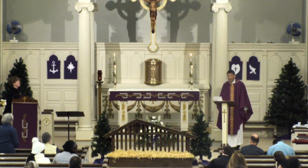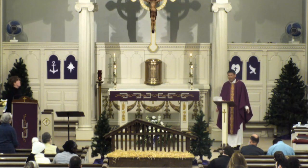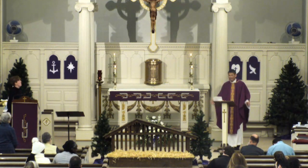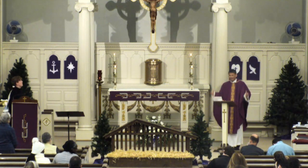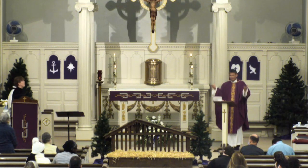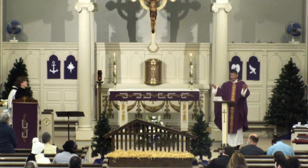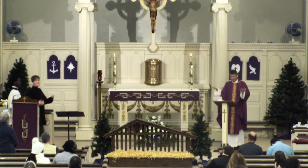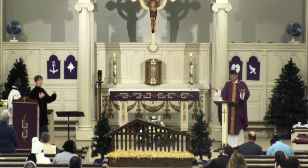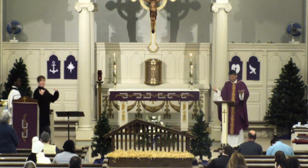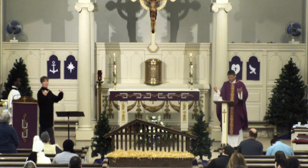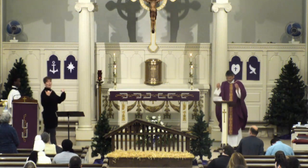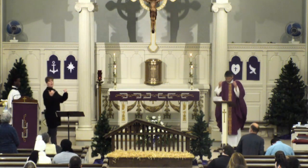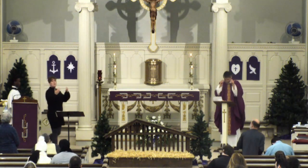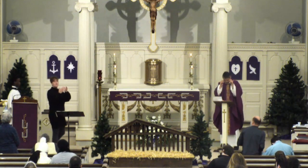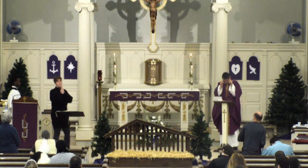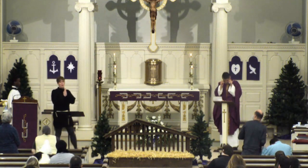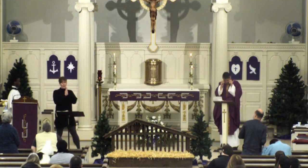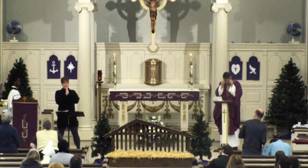Let us pray.